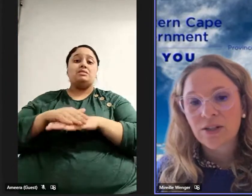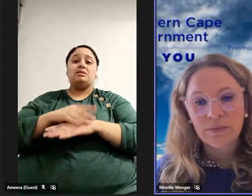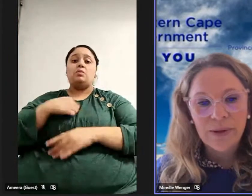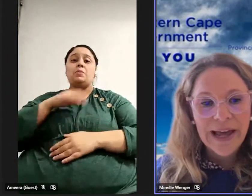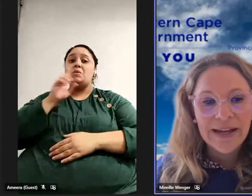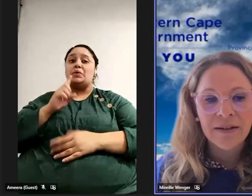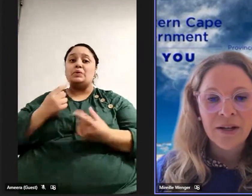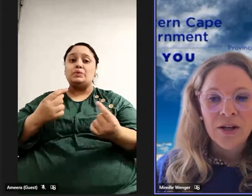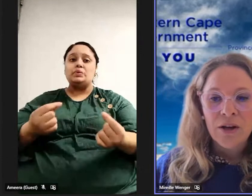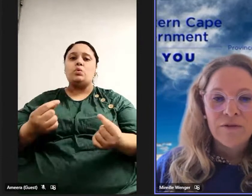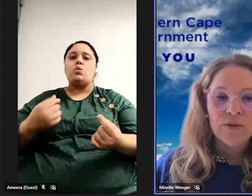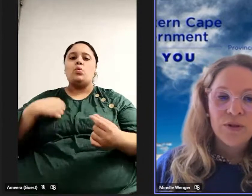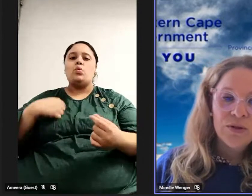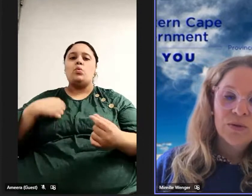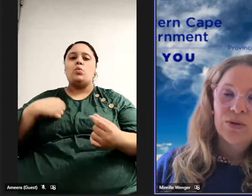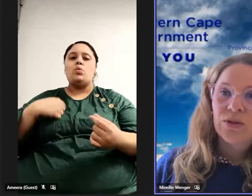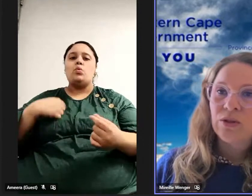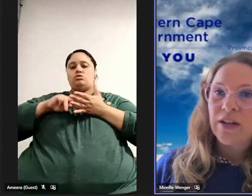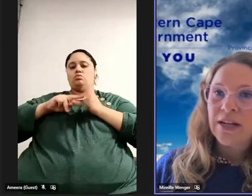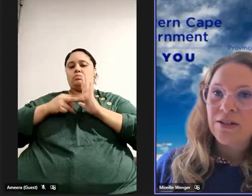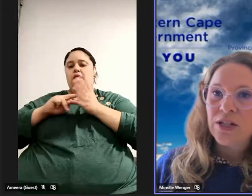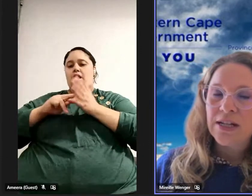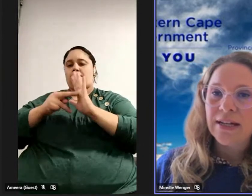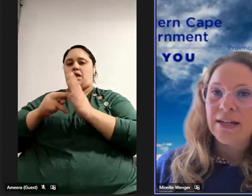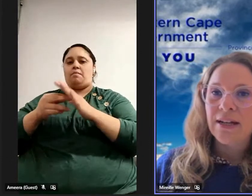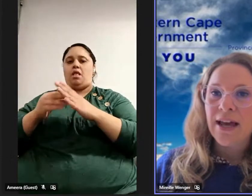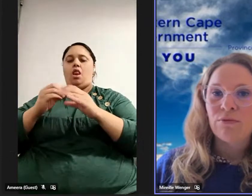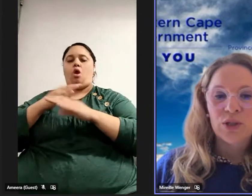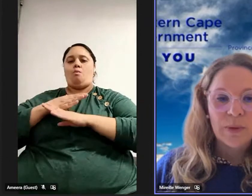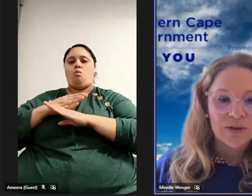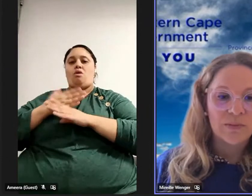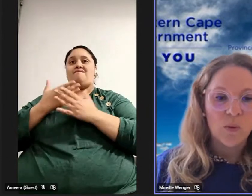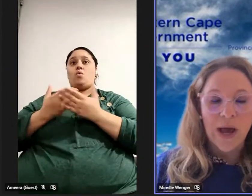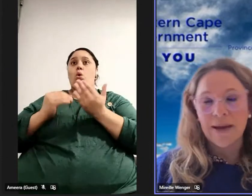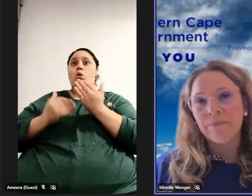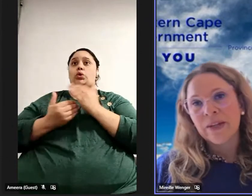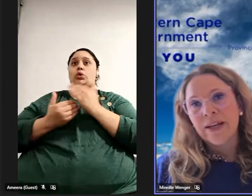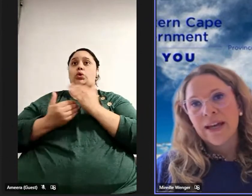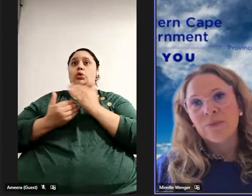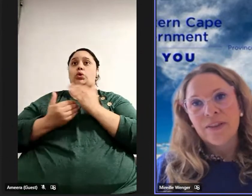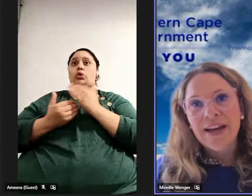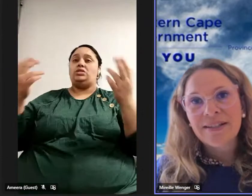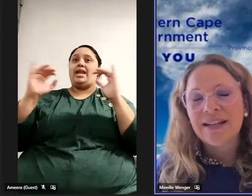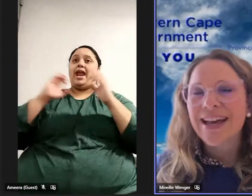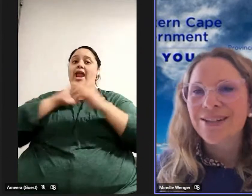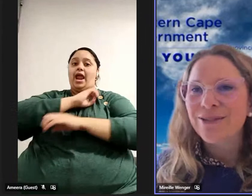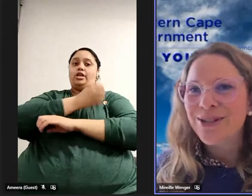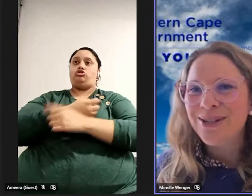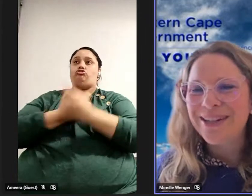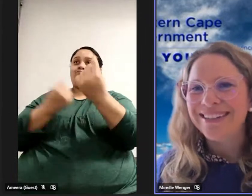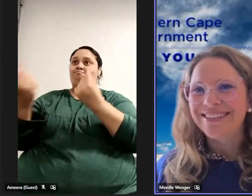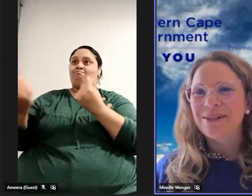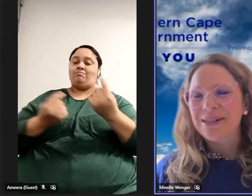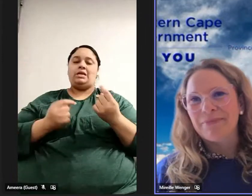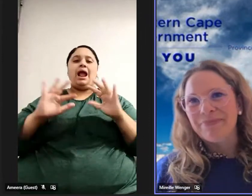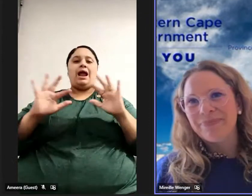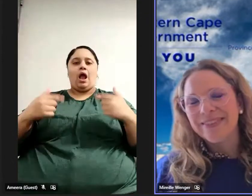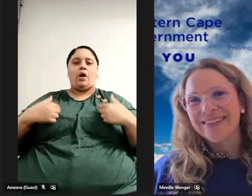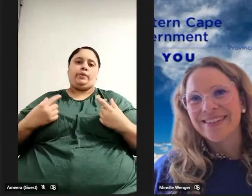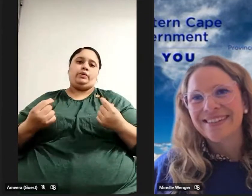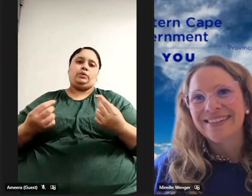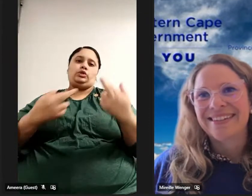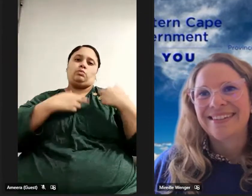prepared and to plan for new sources of energy in a responsible way. And with that, I'll hand over to you, Helen.